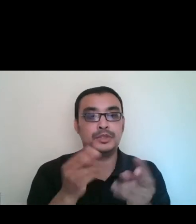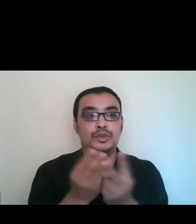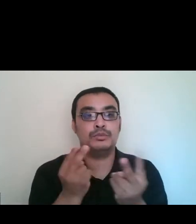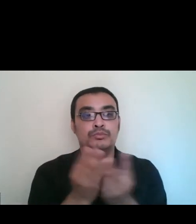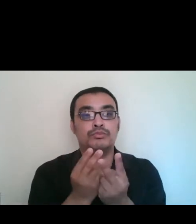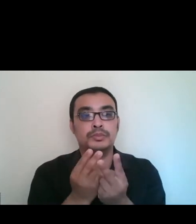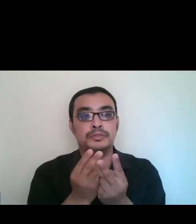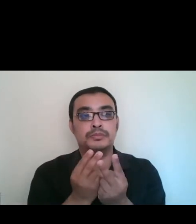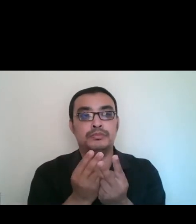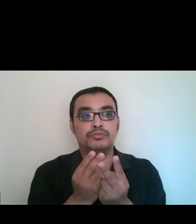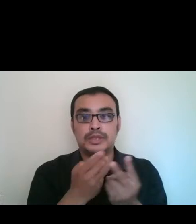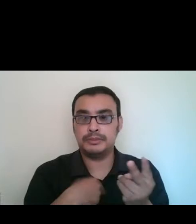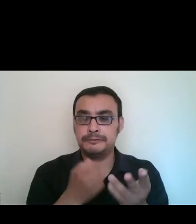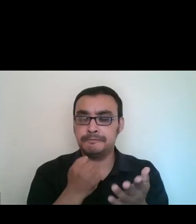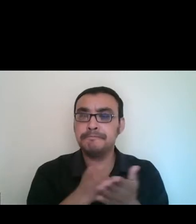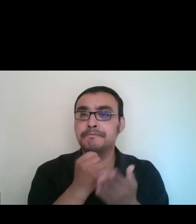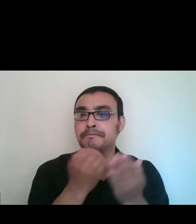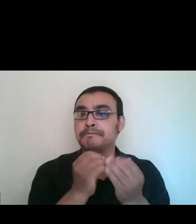we try to make it the most